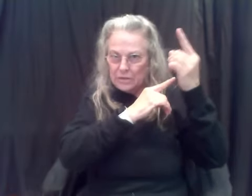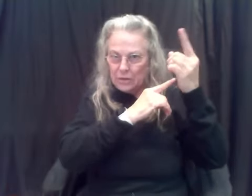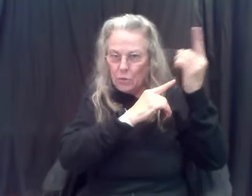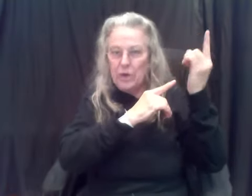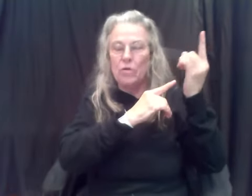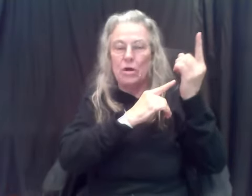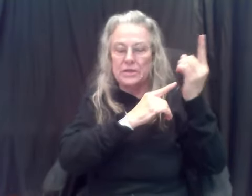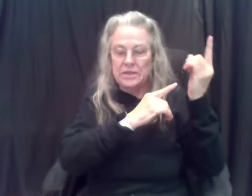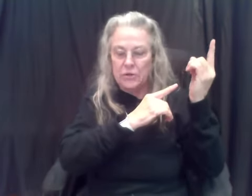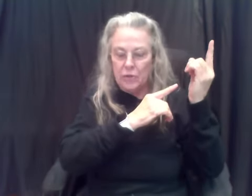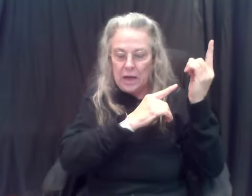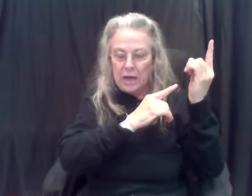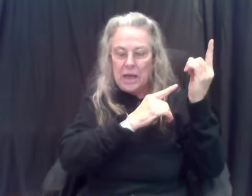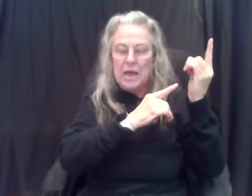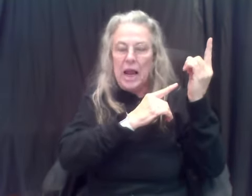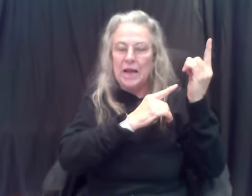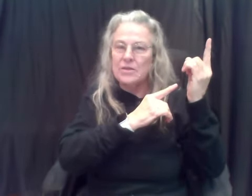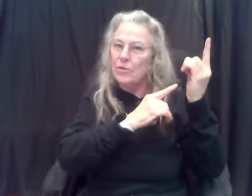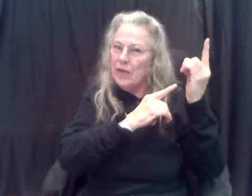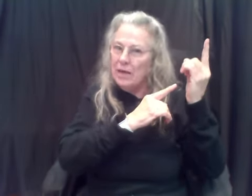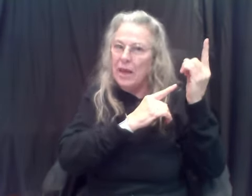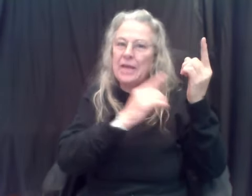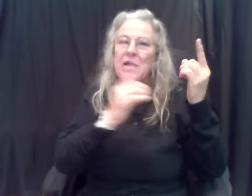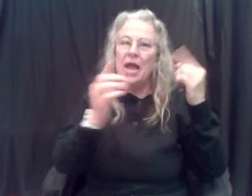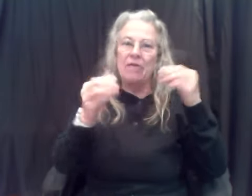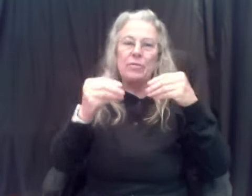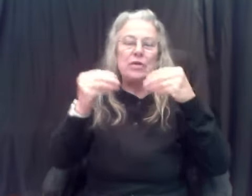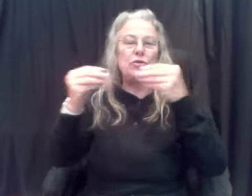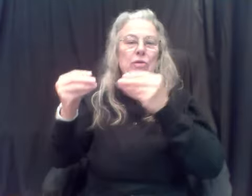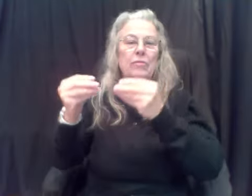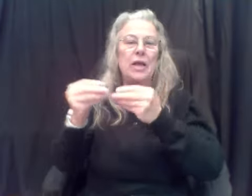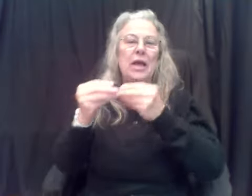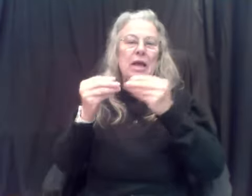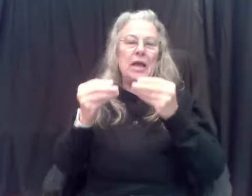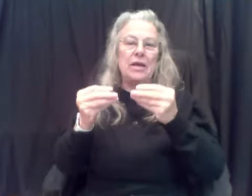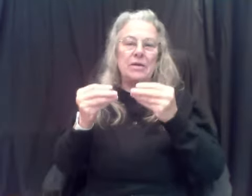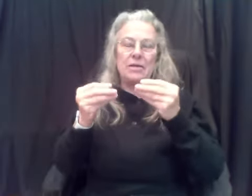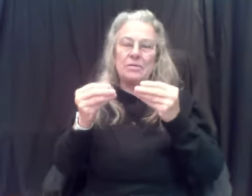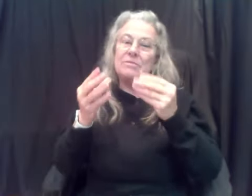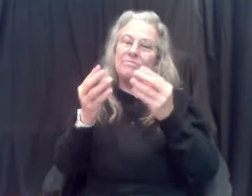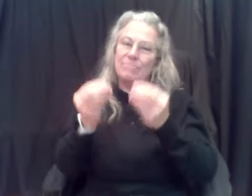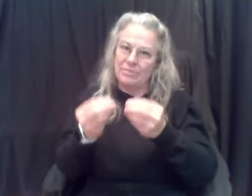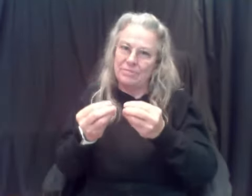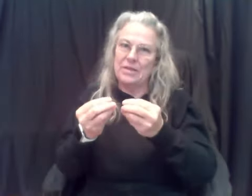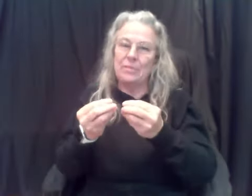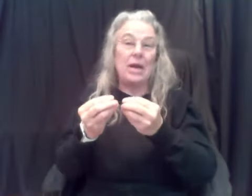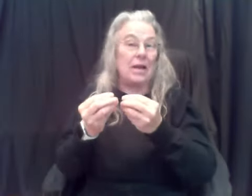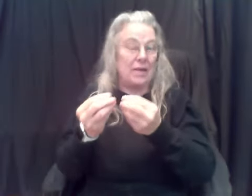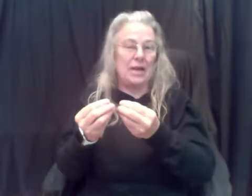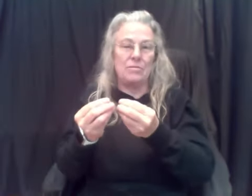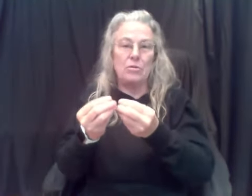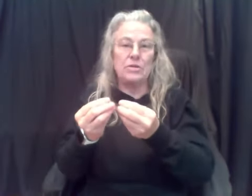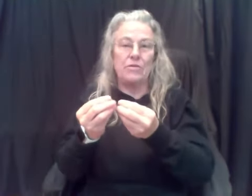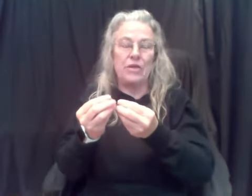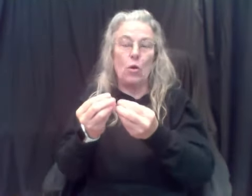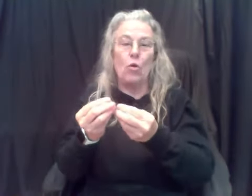they're going across the screen and so they like to have me do them in some in most of the order